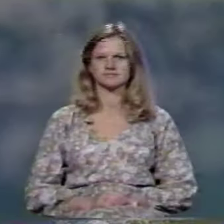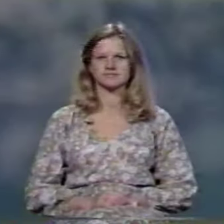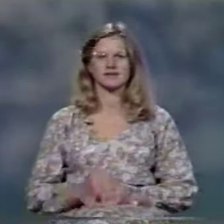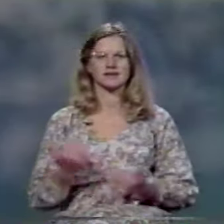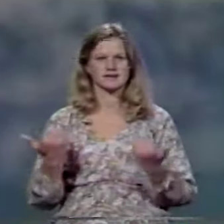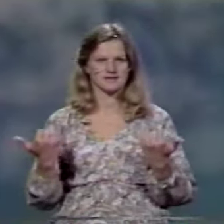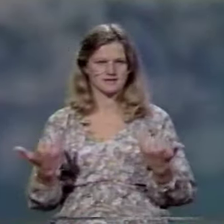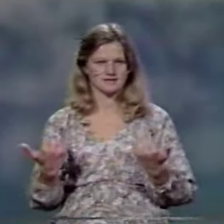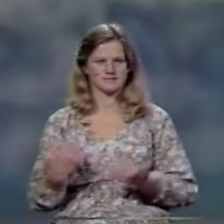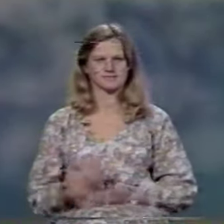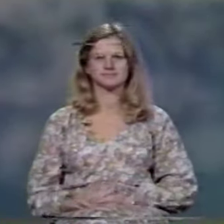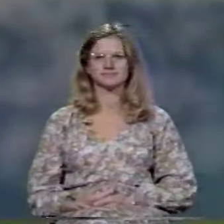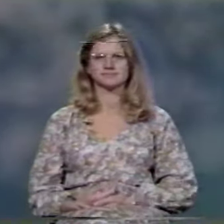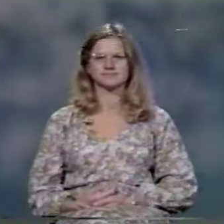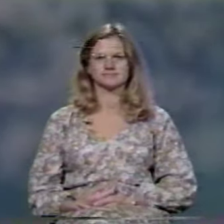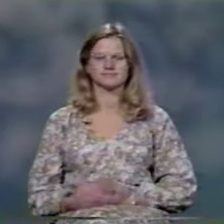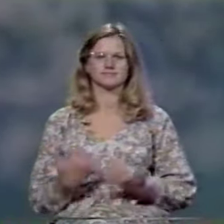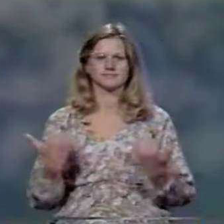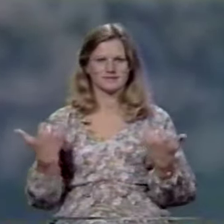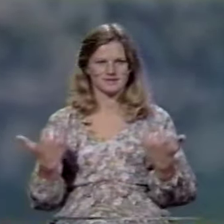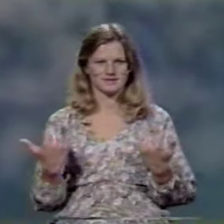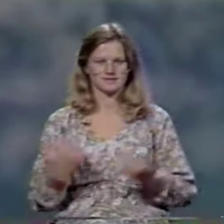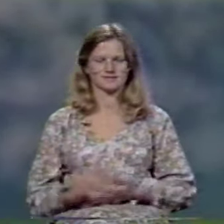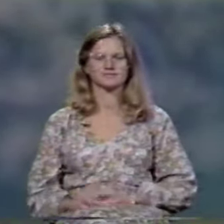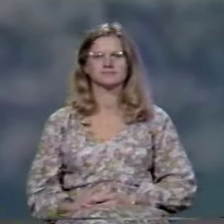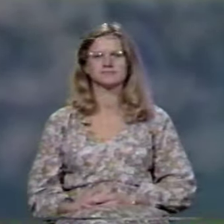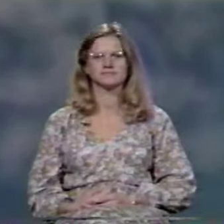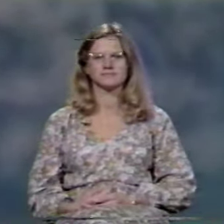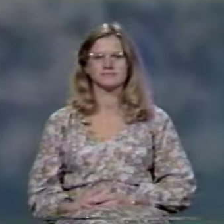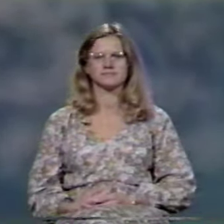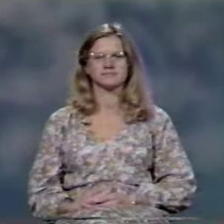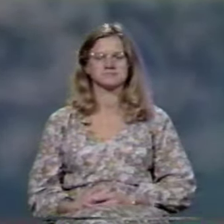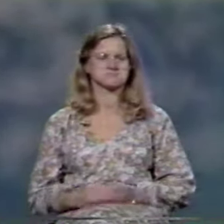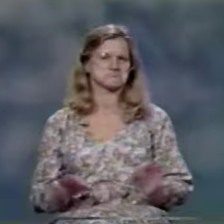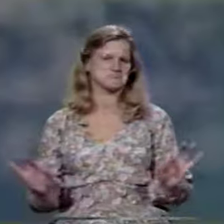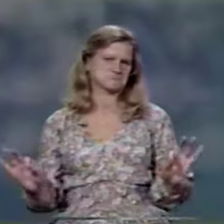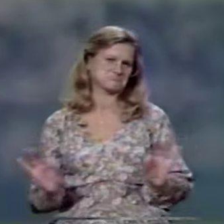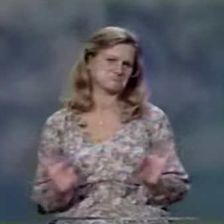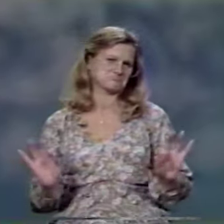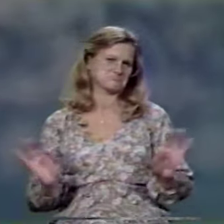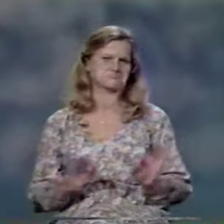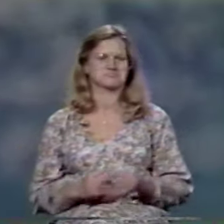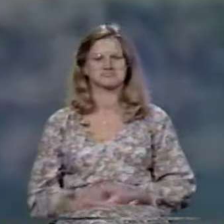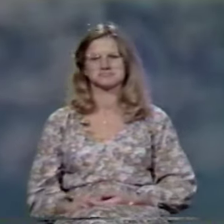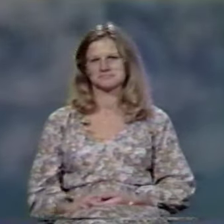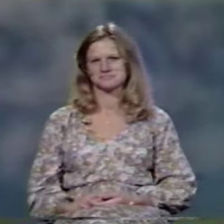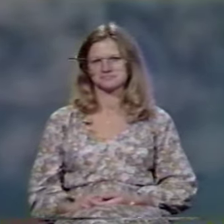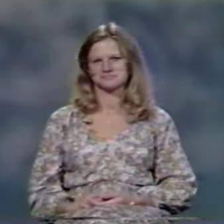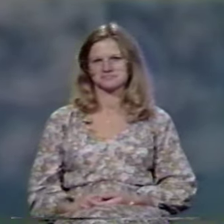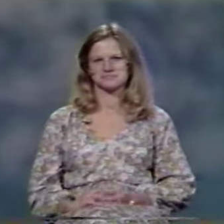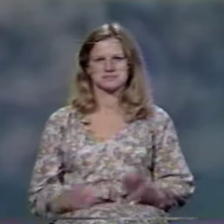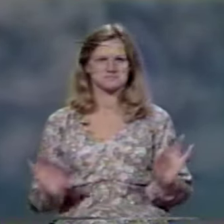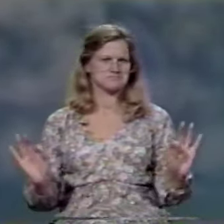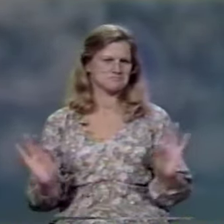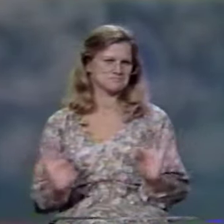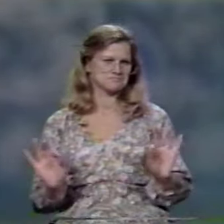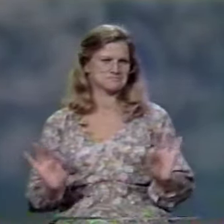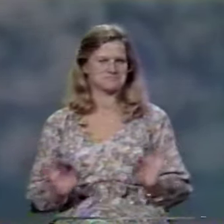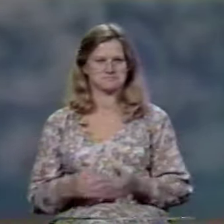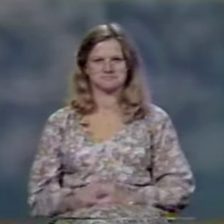Now. Now. There's nothing to it. There's nothing to it.